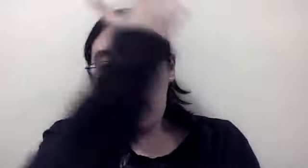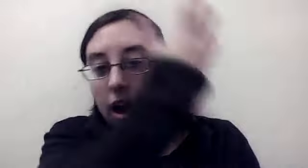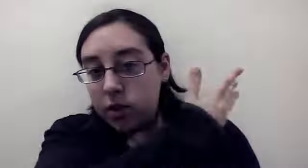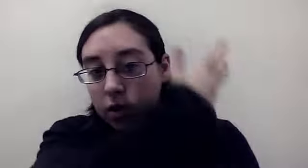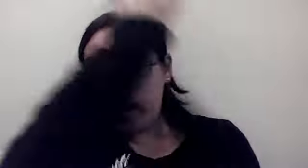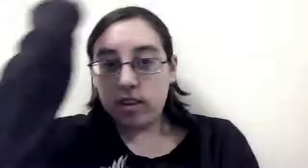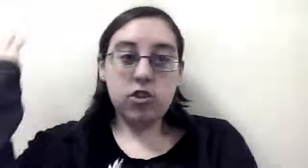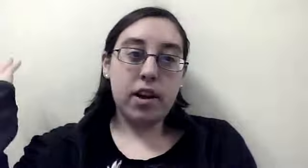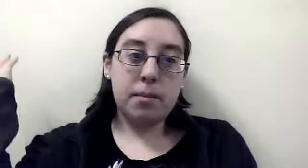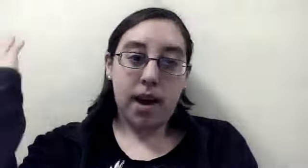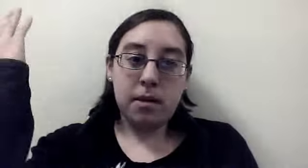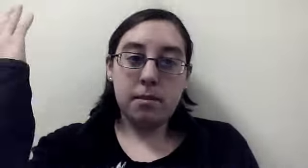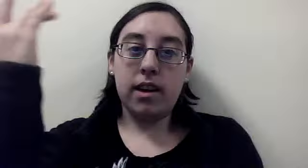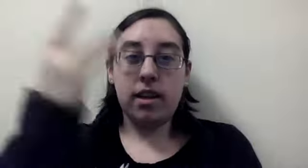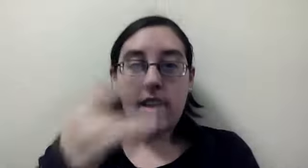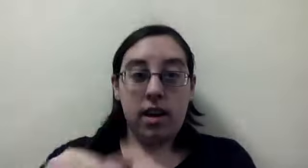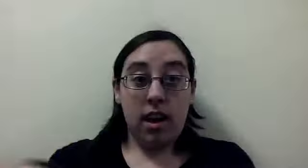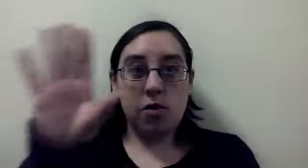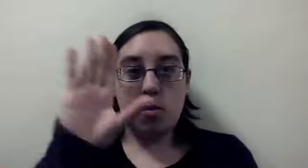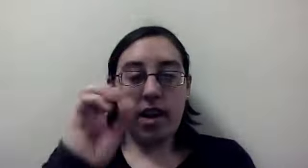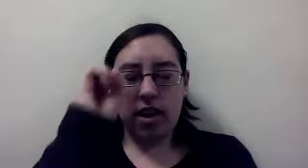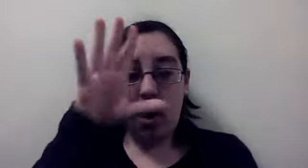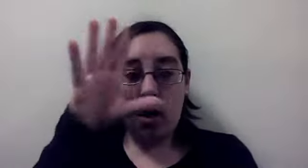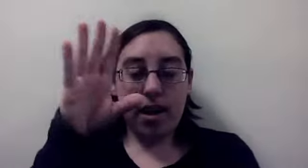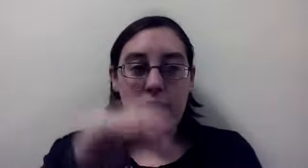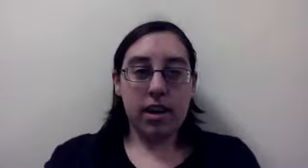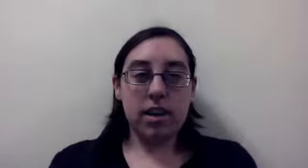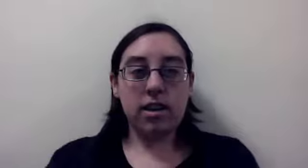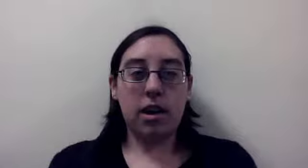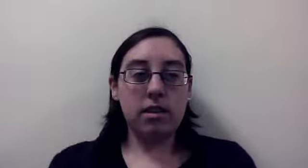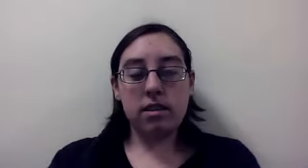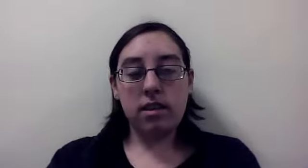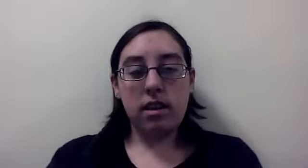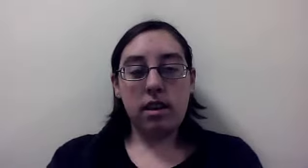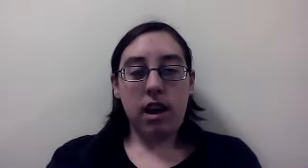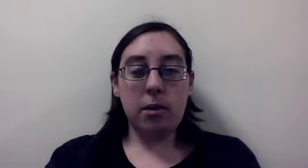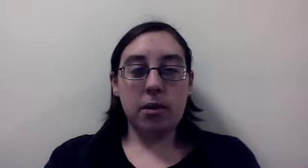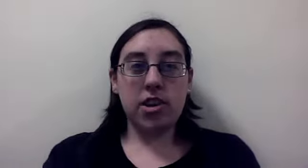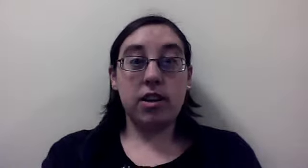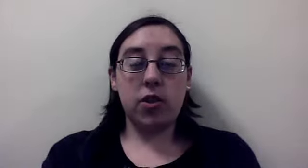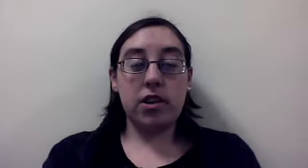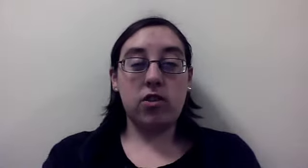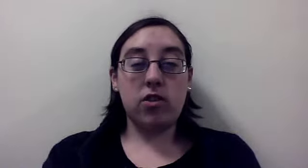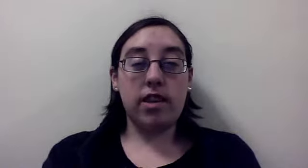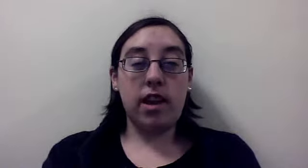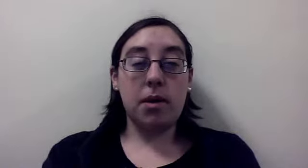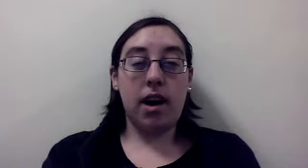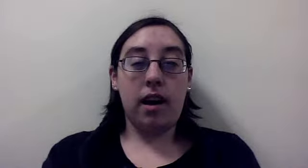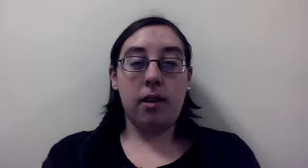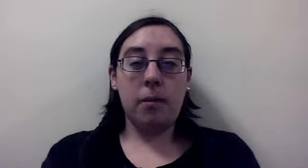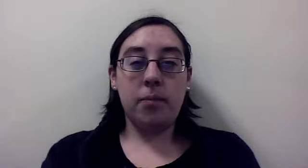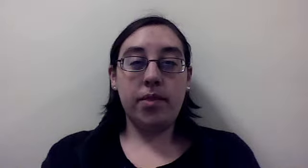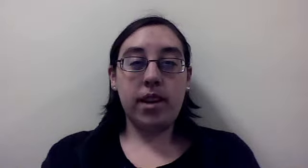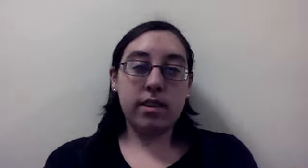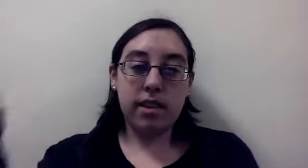have a green screen behind me. If you blink, oh my god, no. I wish I had a green screen. That would be awesome. Then it'd